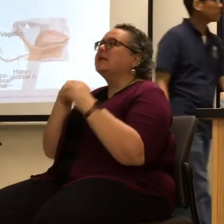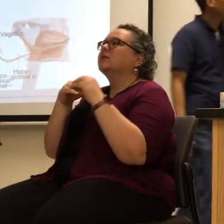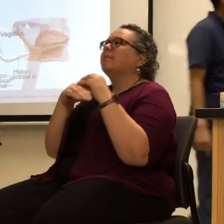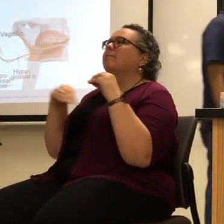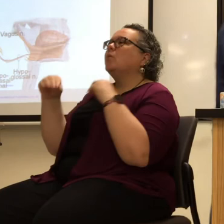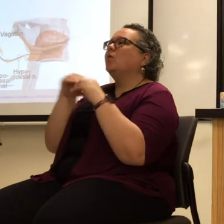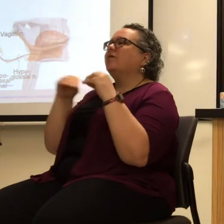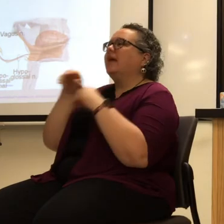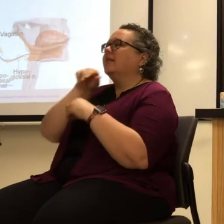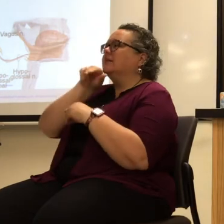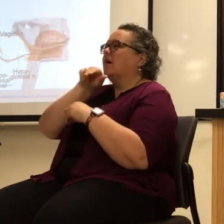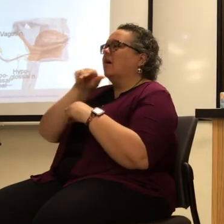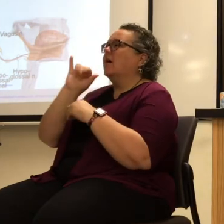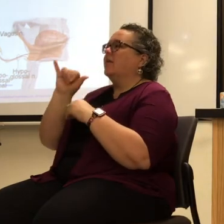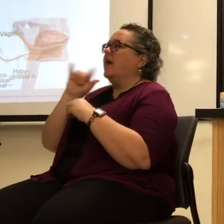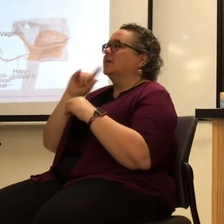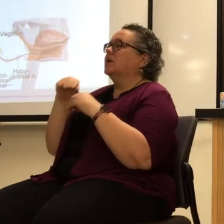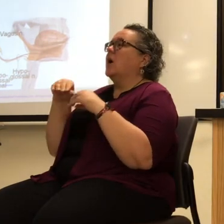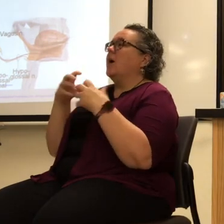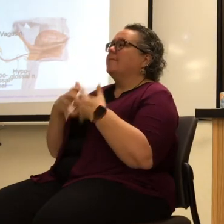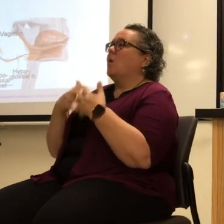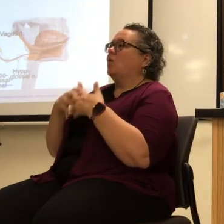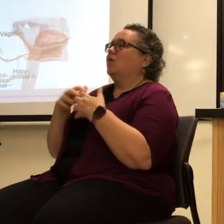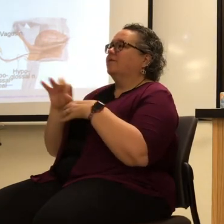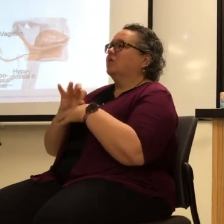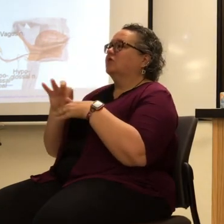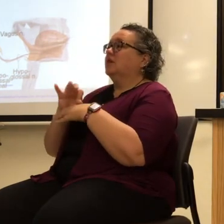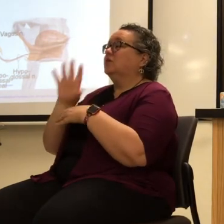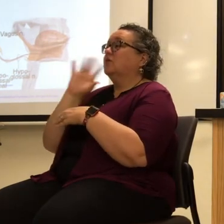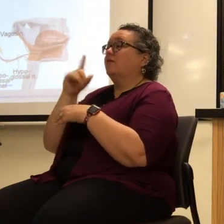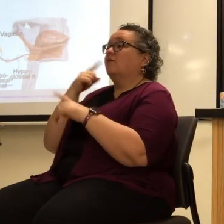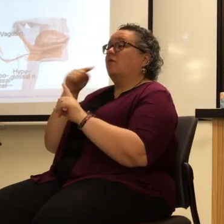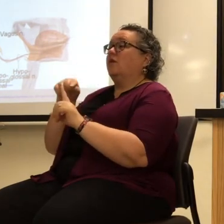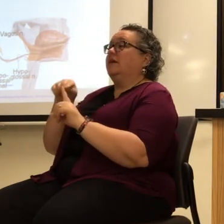function. So for its function, I'll just say